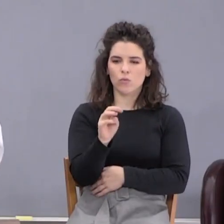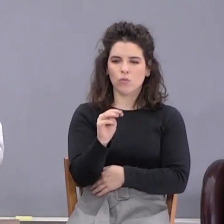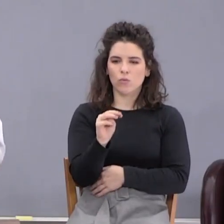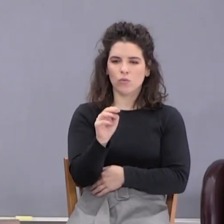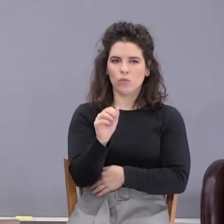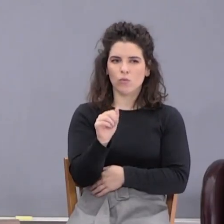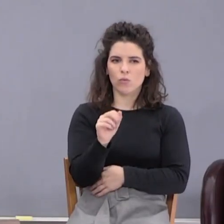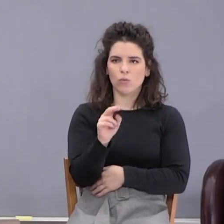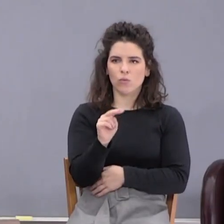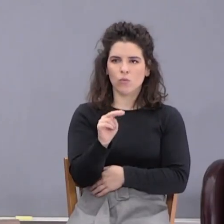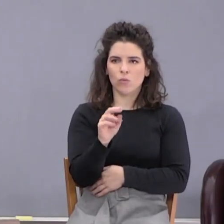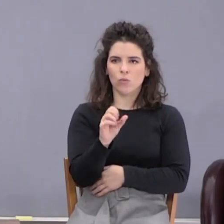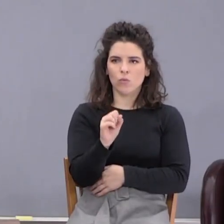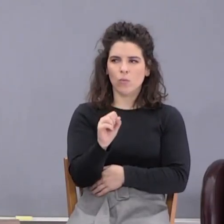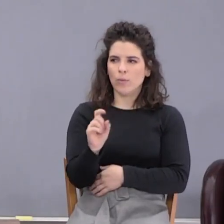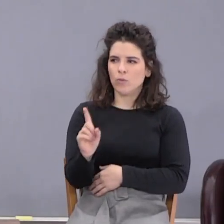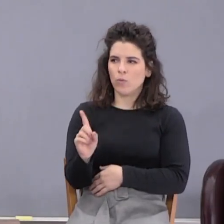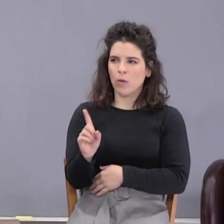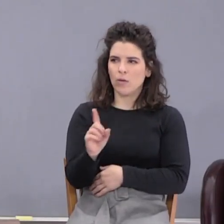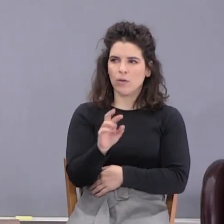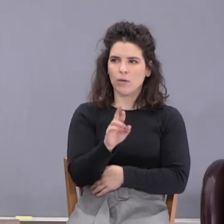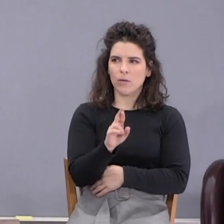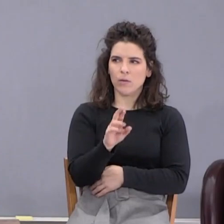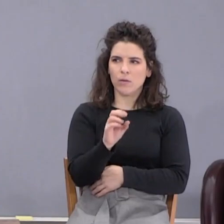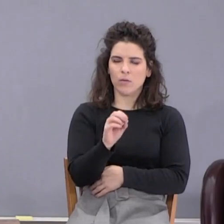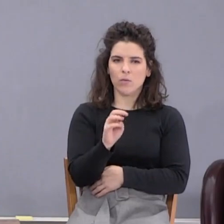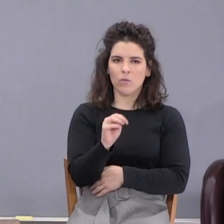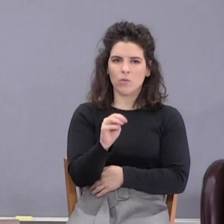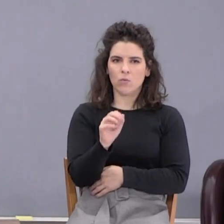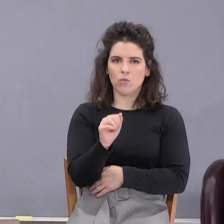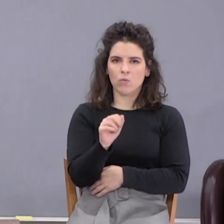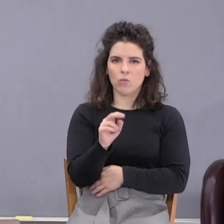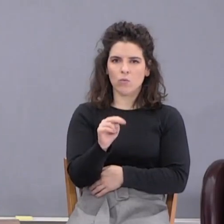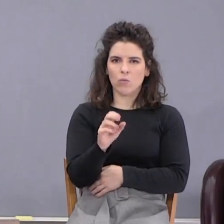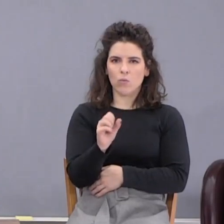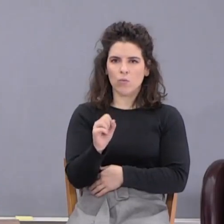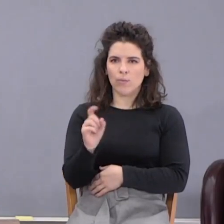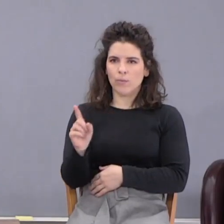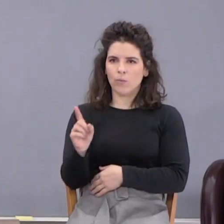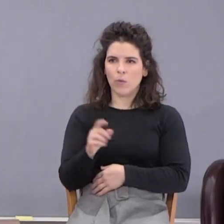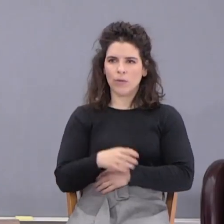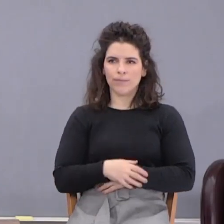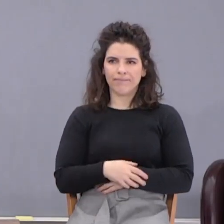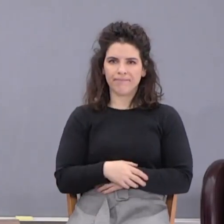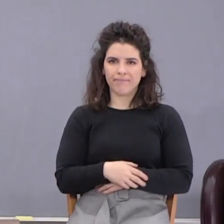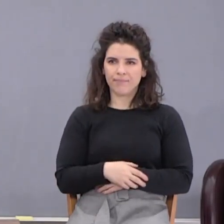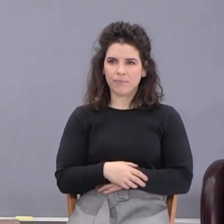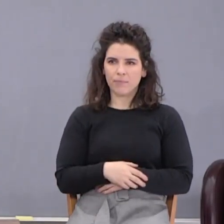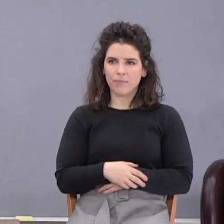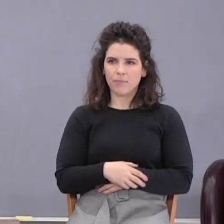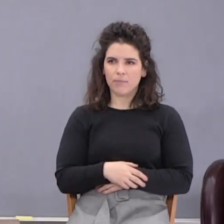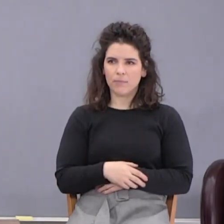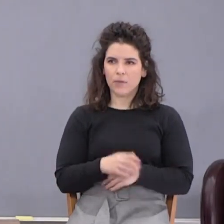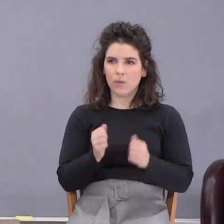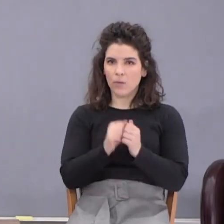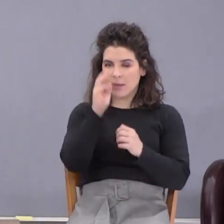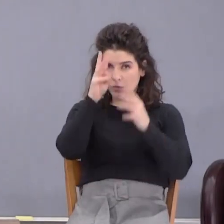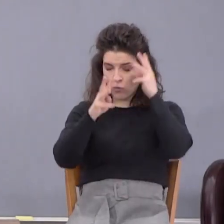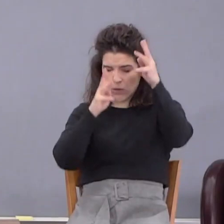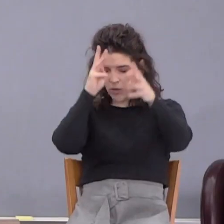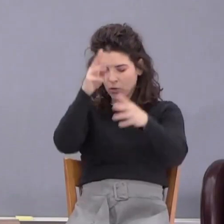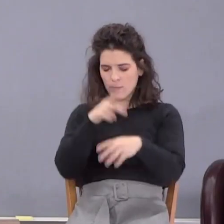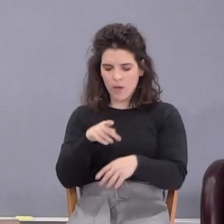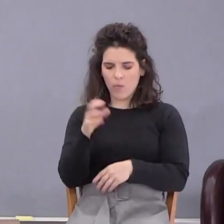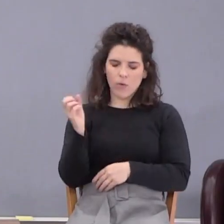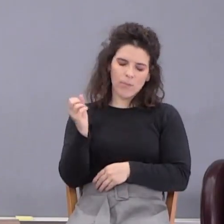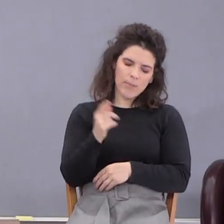1. In light of creation, And that's what's going to happen. Paul is going to go to the laws